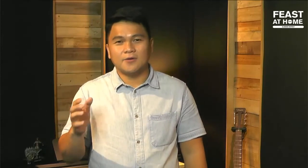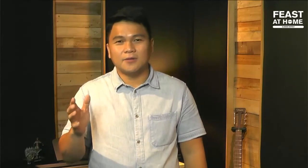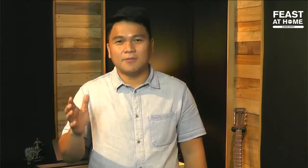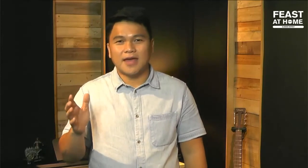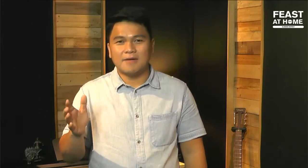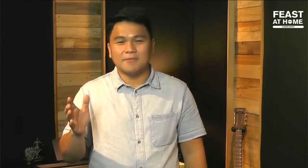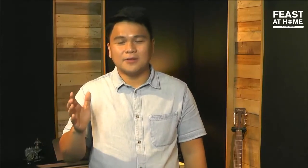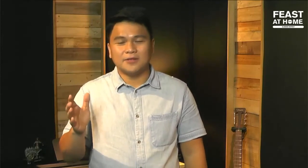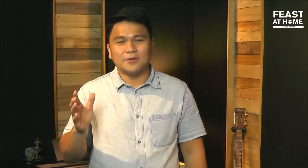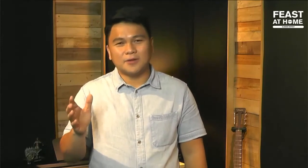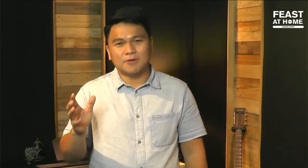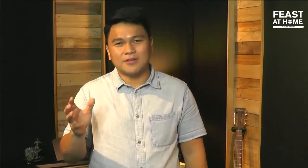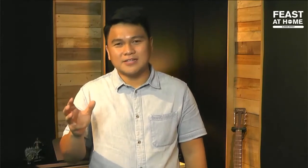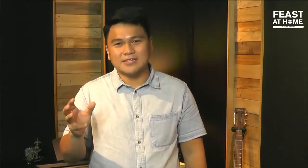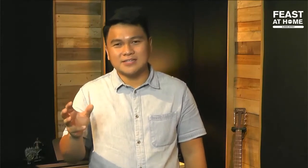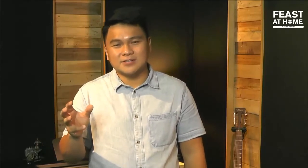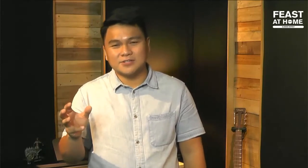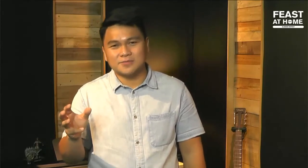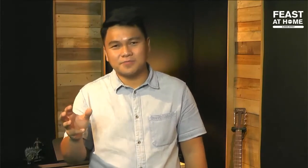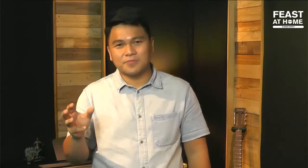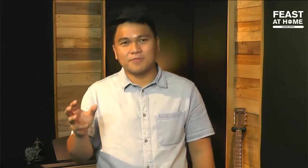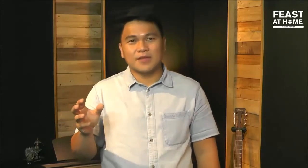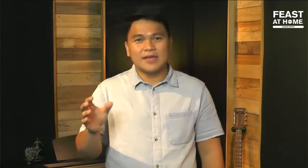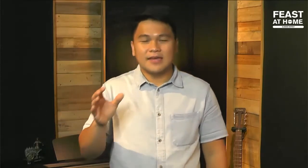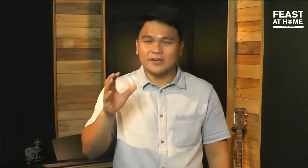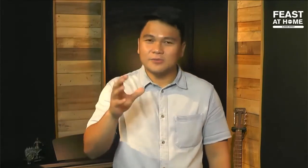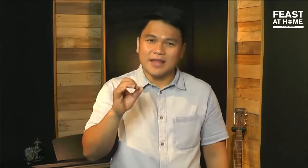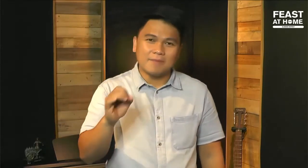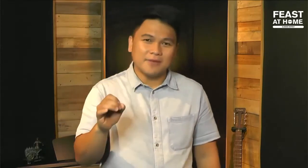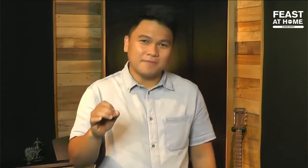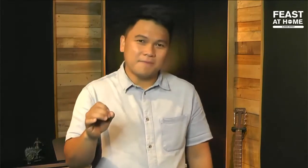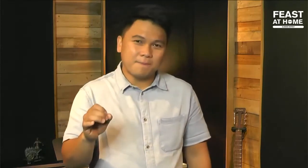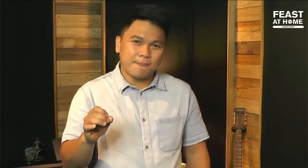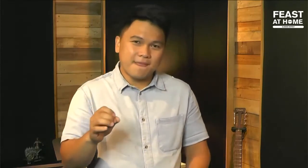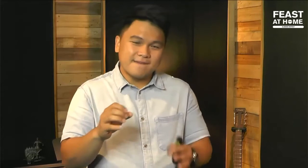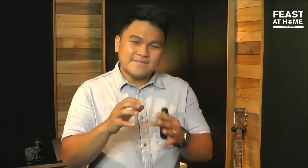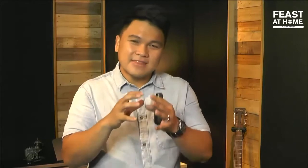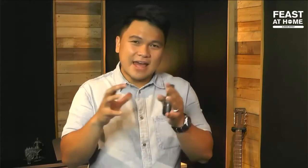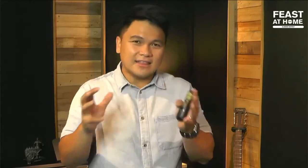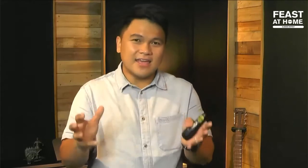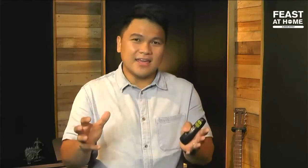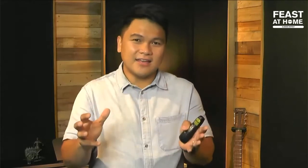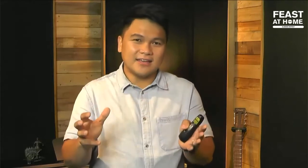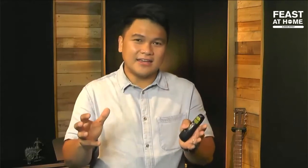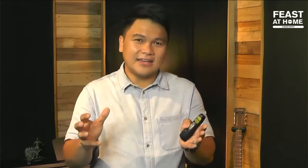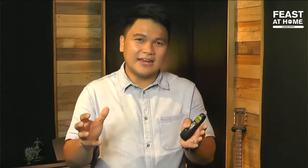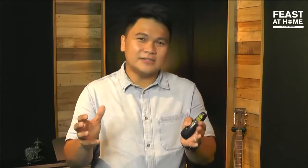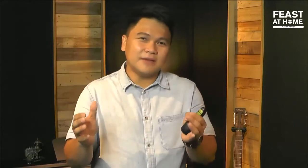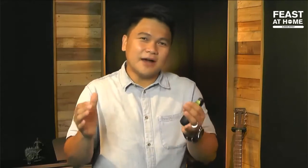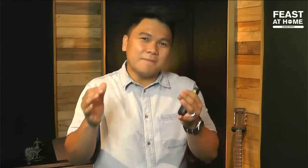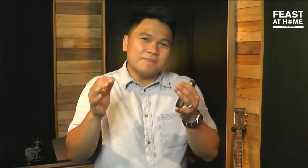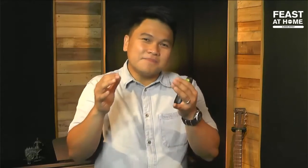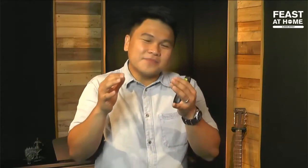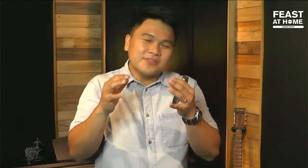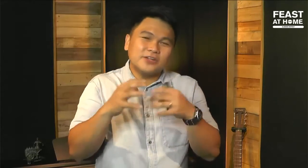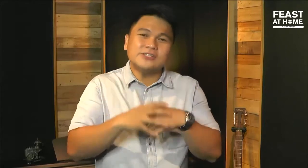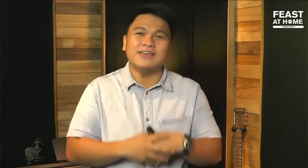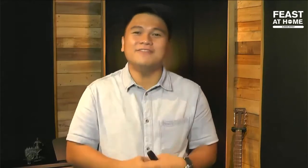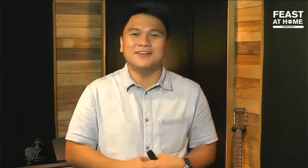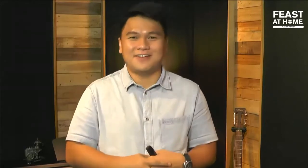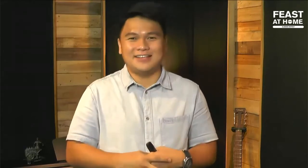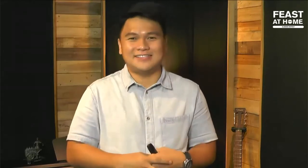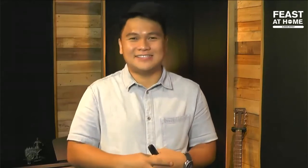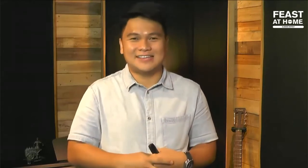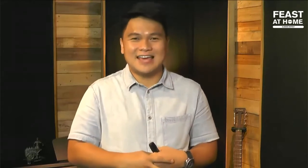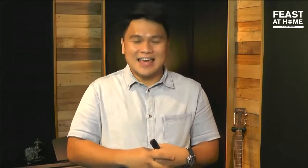And you know what brothers and sisters, here's what happened. That day, it has become their